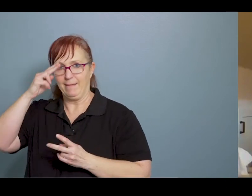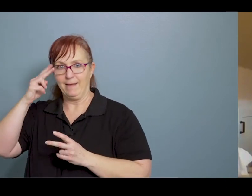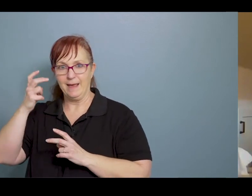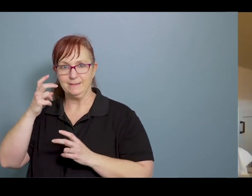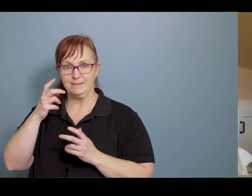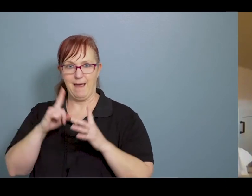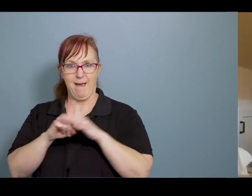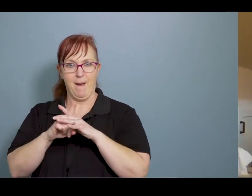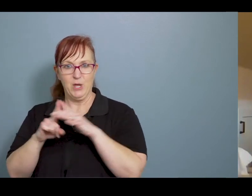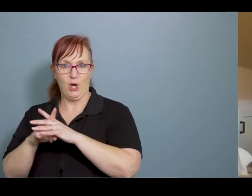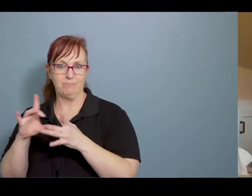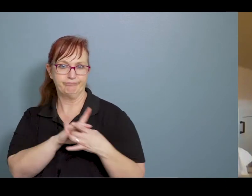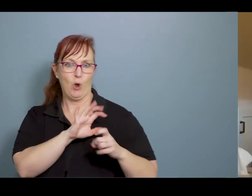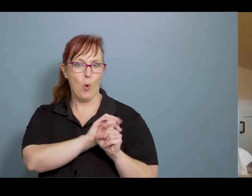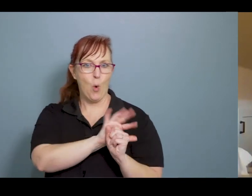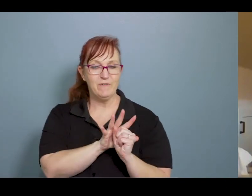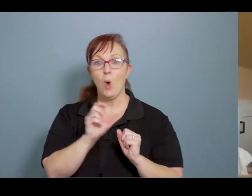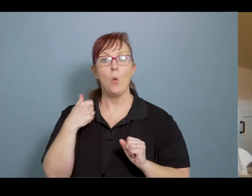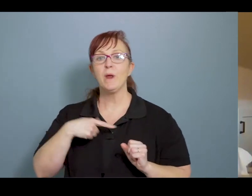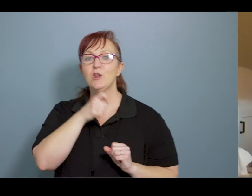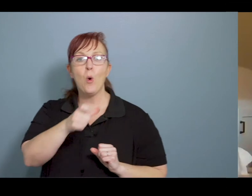the crystal ball that well yet.